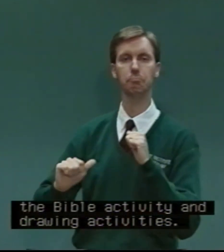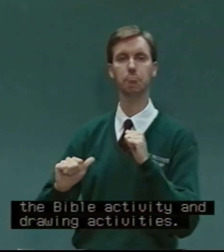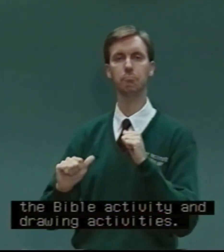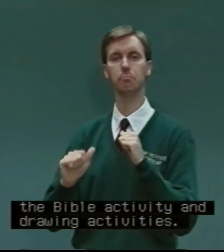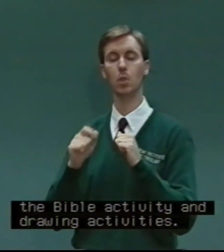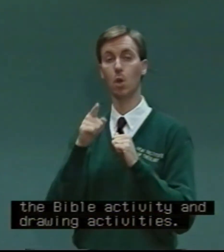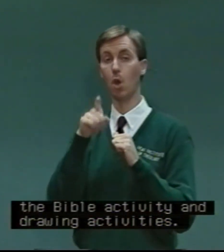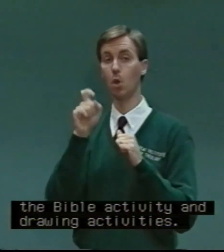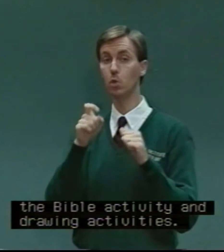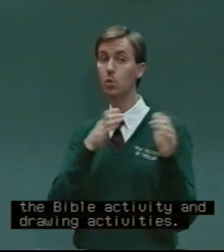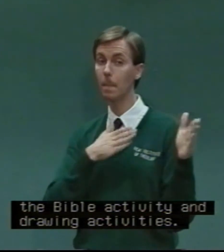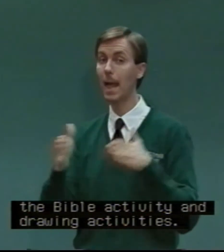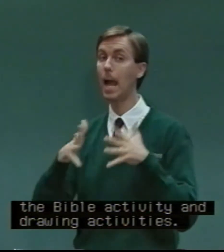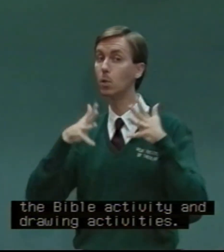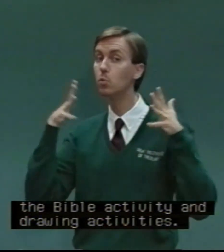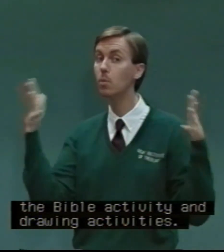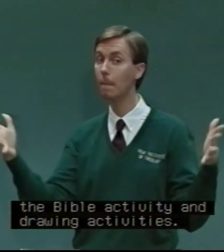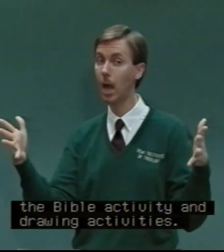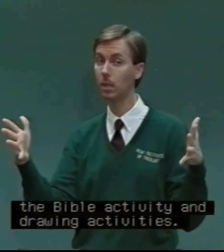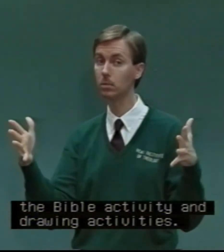the Bible activity, and drawing activities.